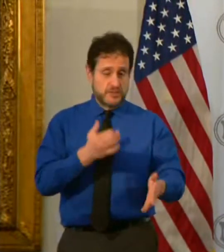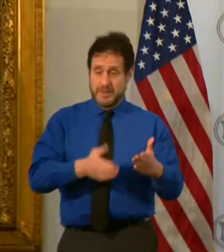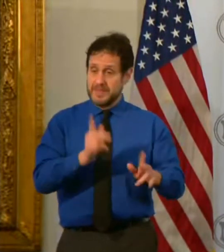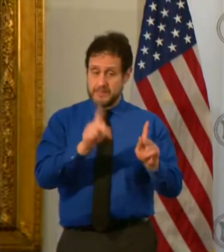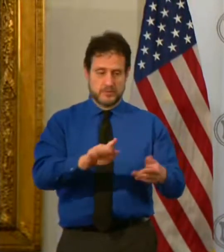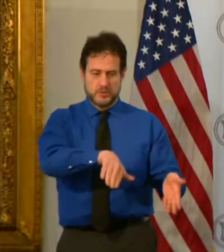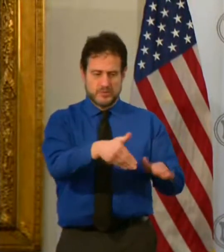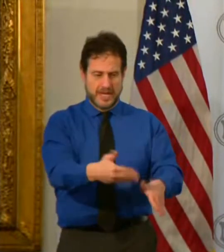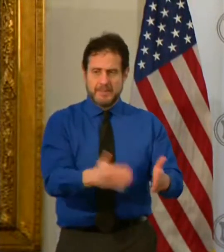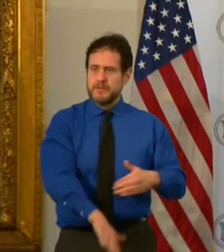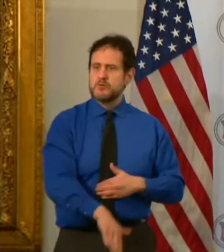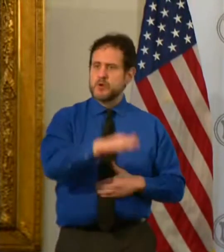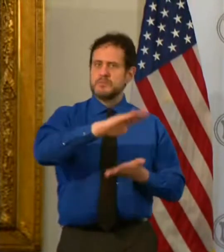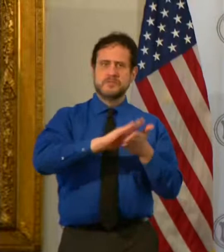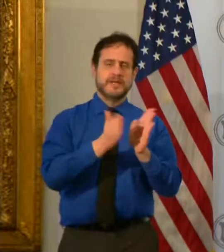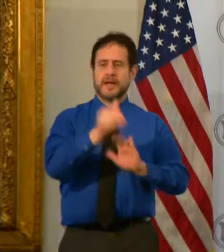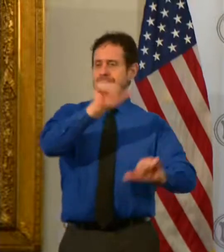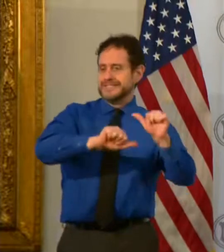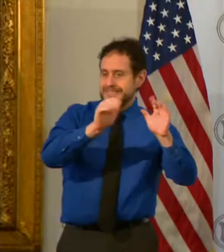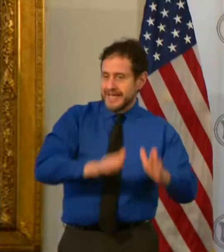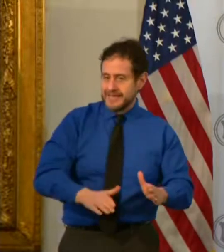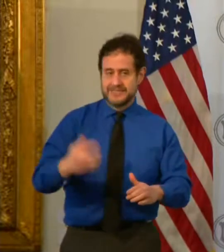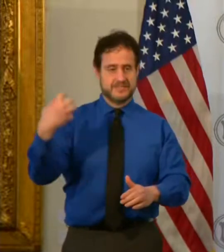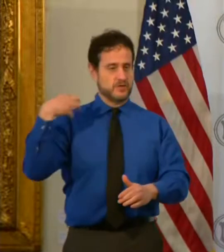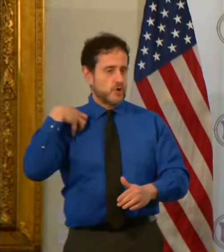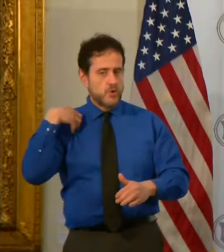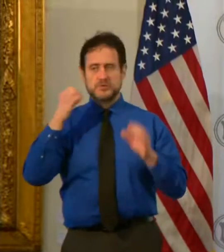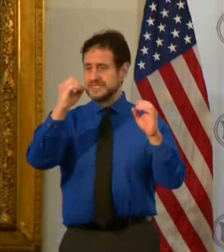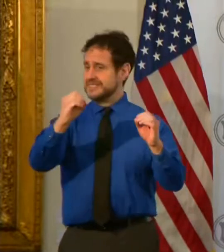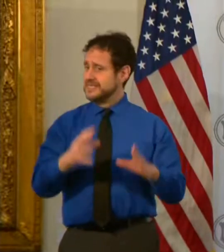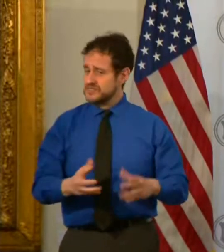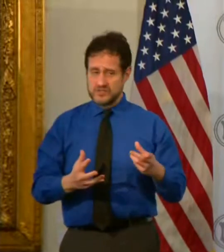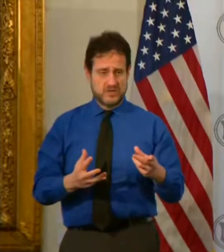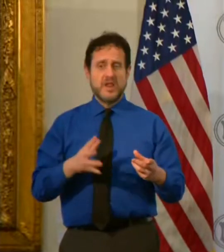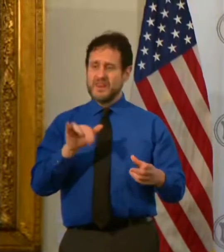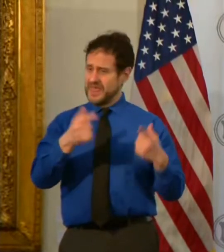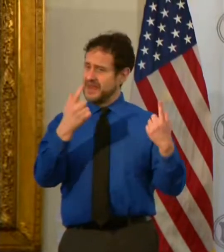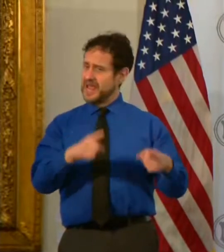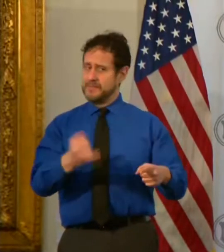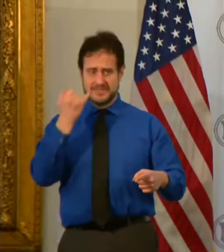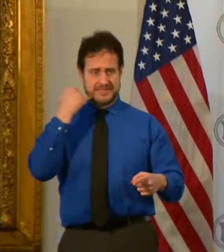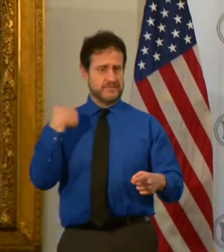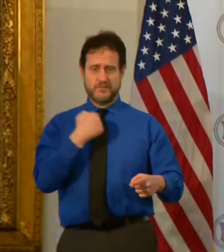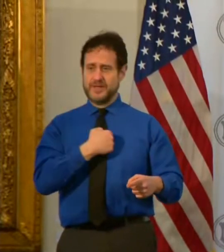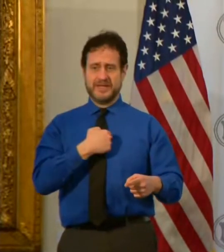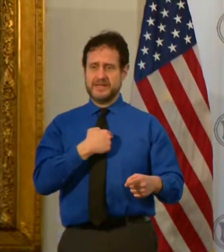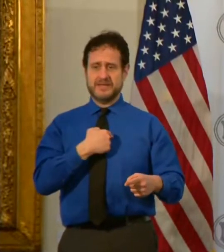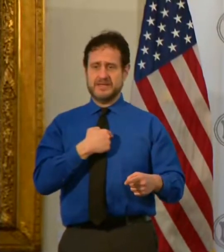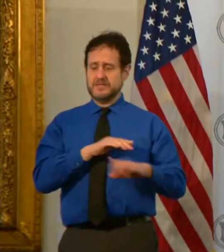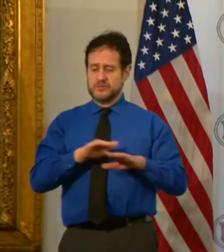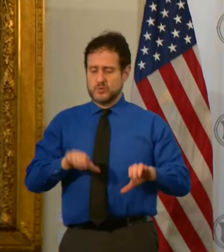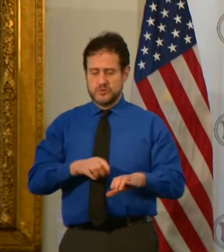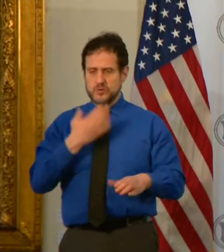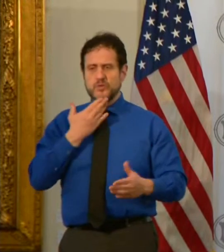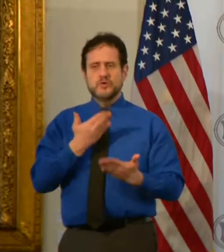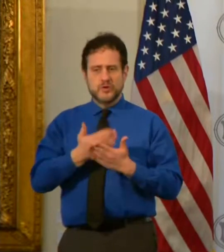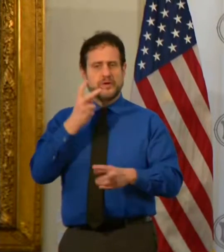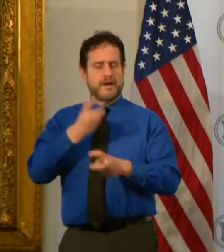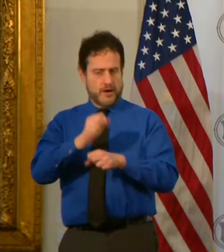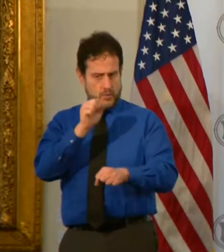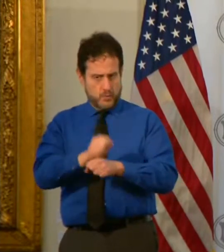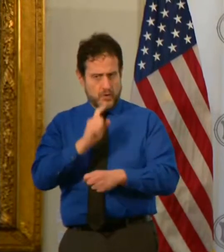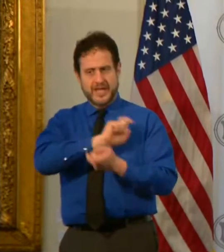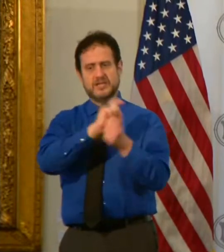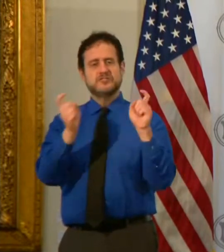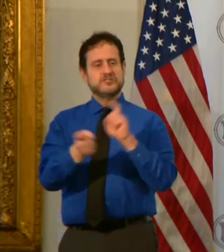coach. That's what's at stake when we take a half-hearted attempt at criminal justice reform in Cook